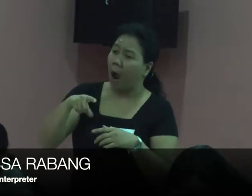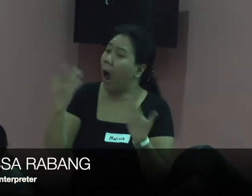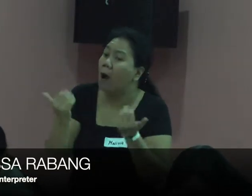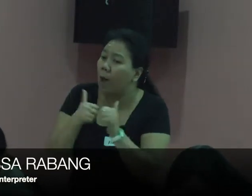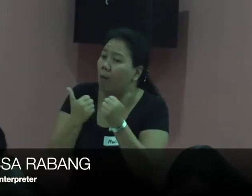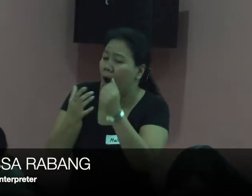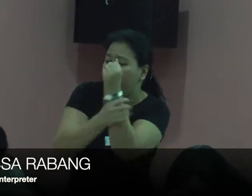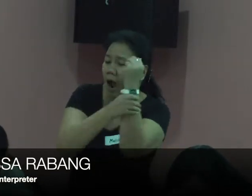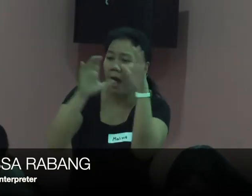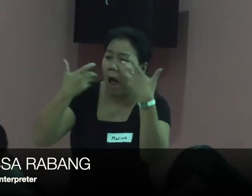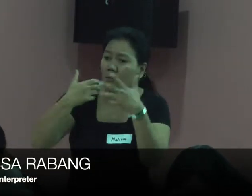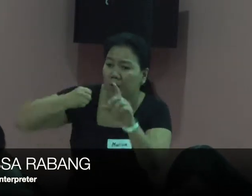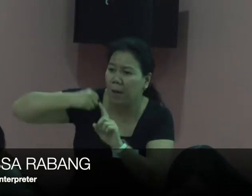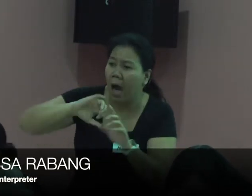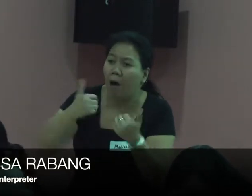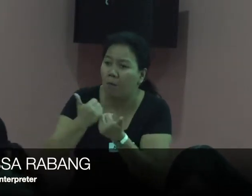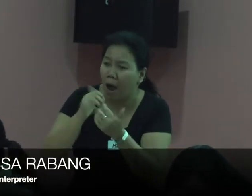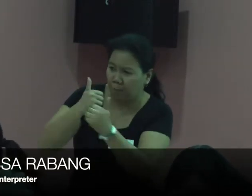the deaf person that.